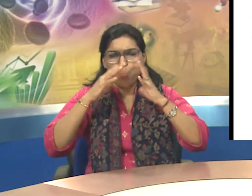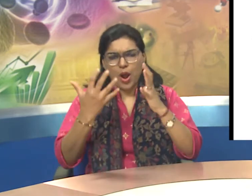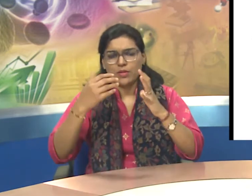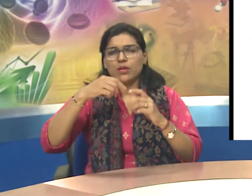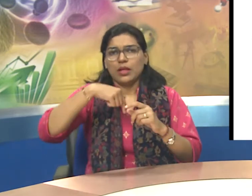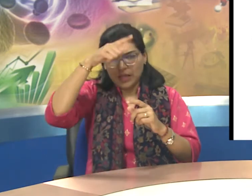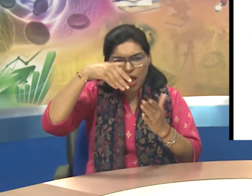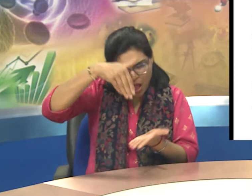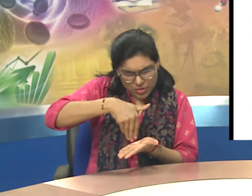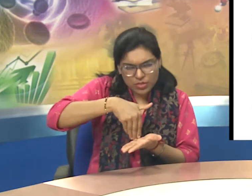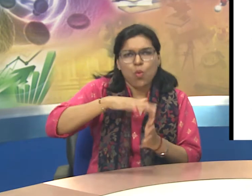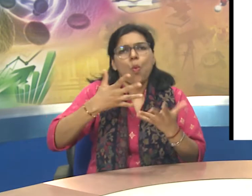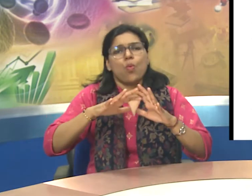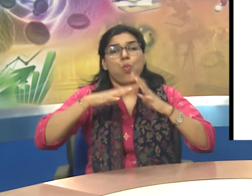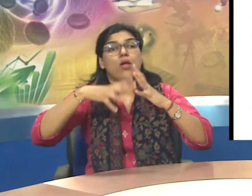is a